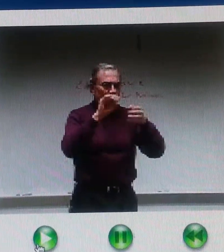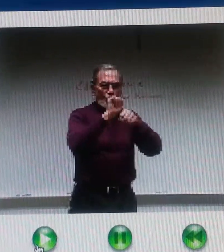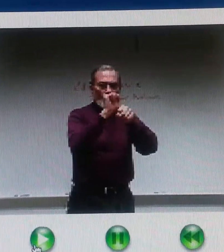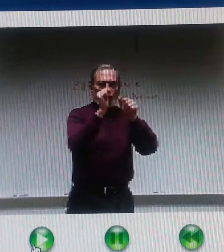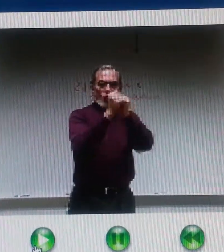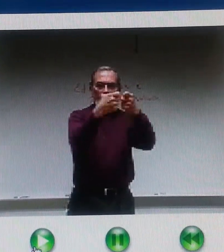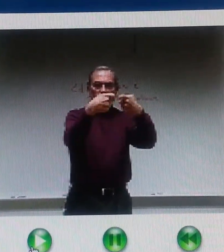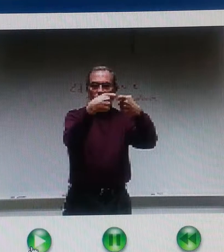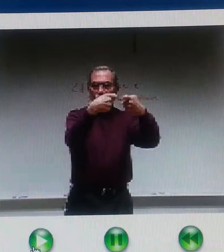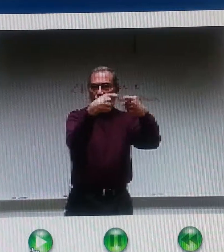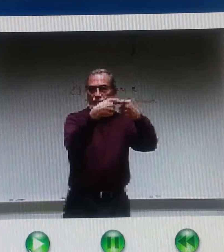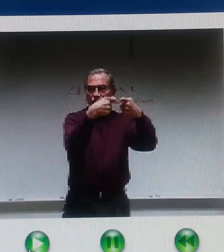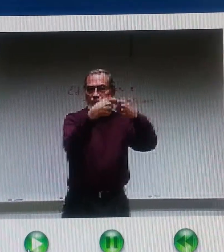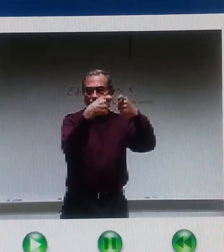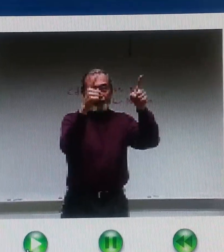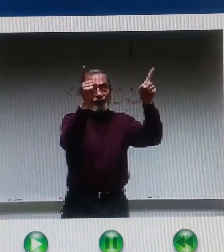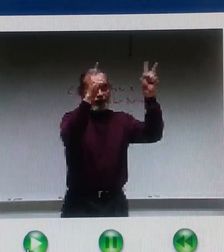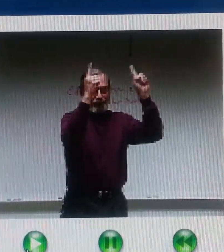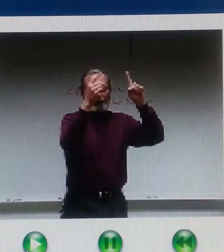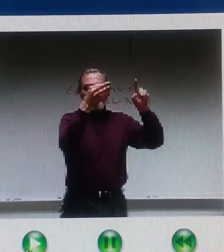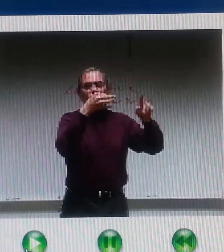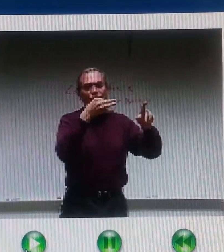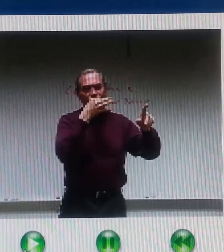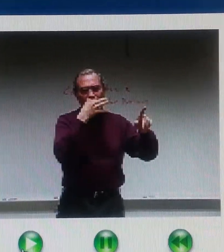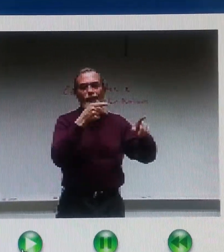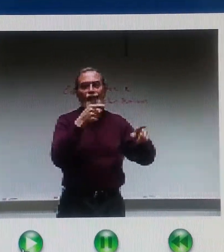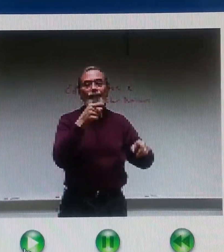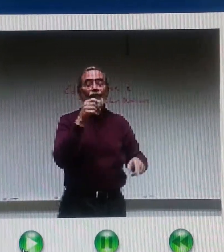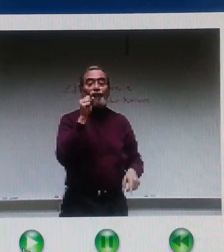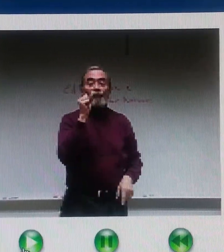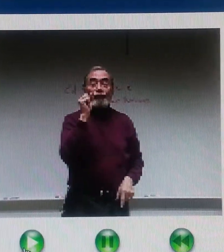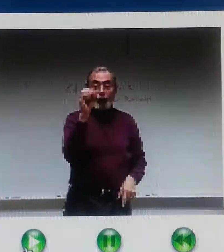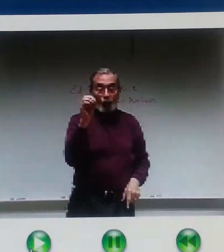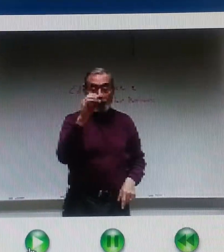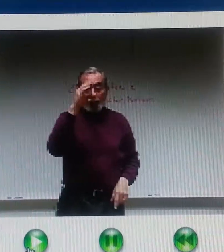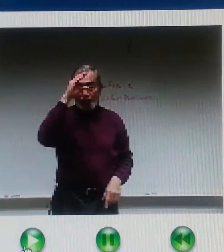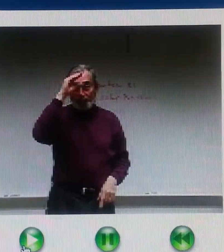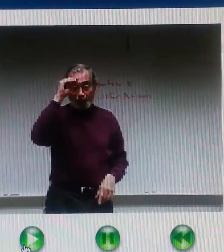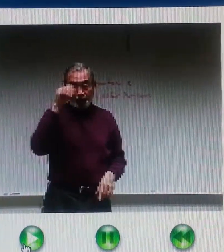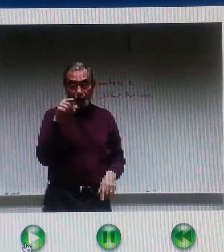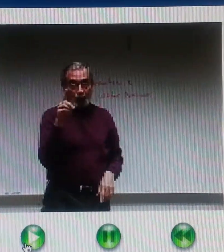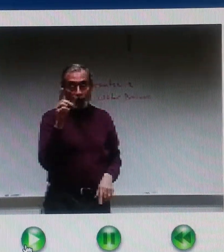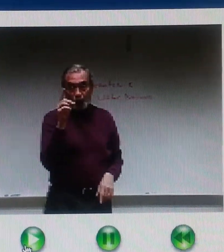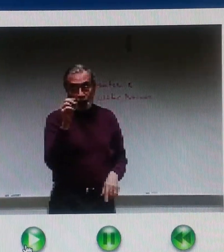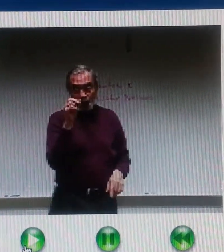So my roommate was really smart. He knew how to mess with the electricity with the lights.